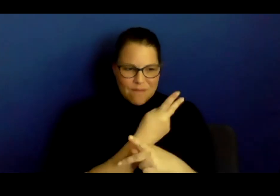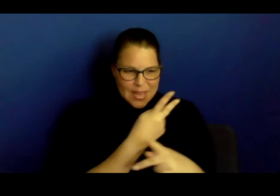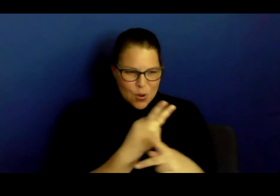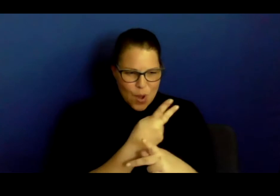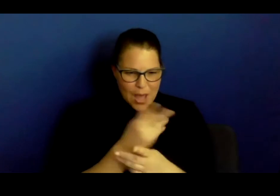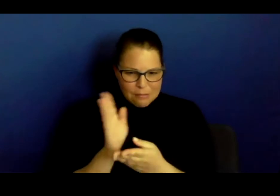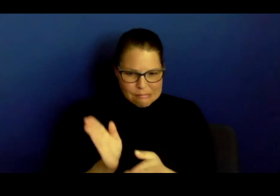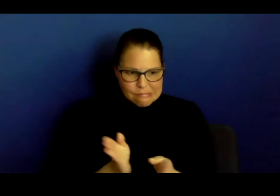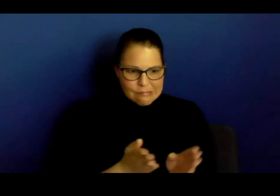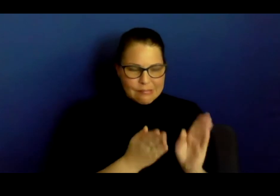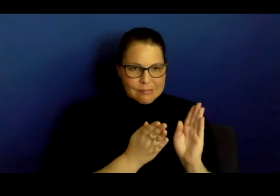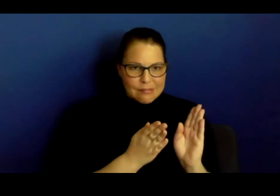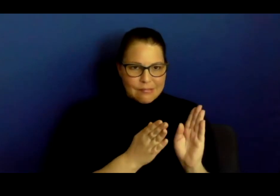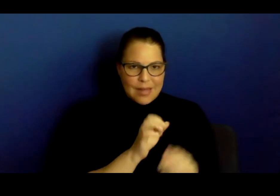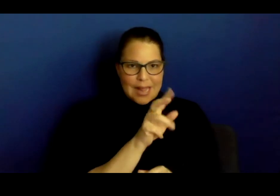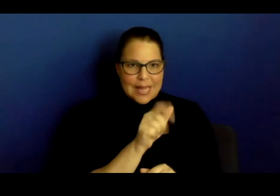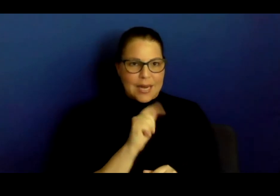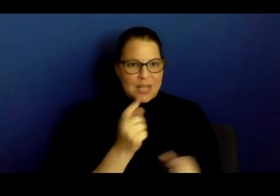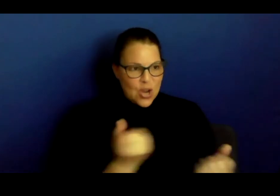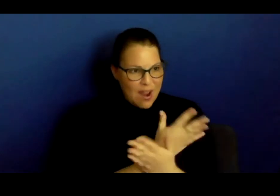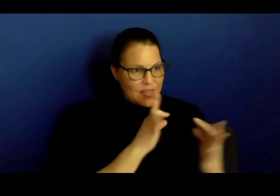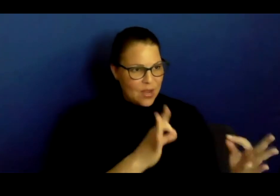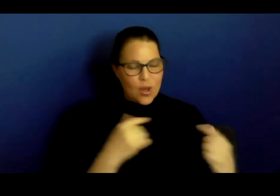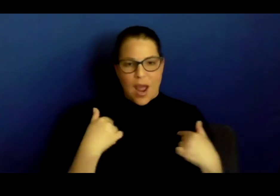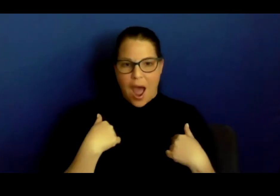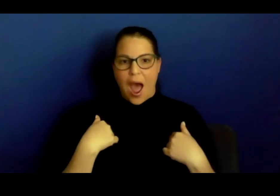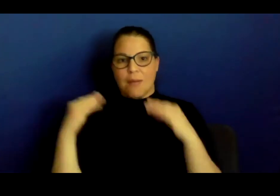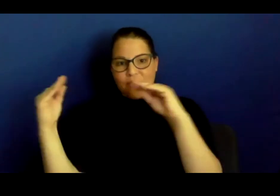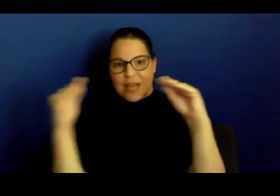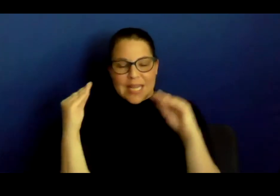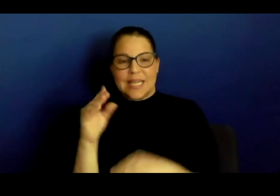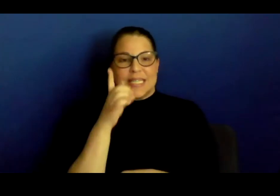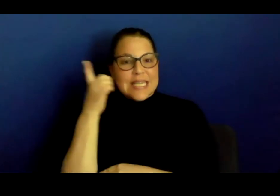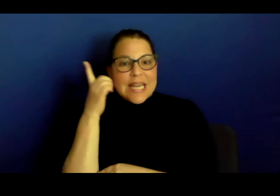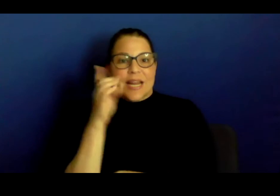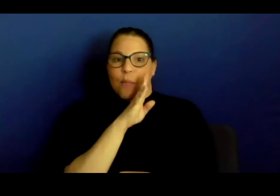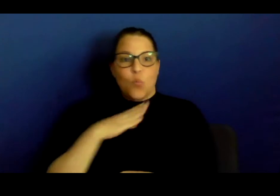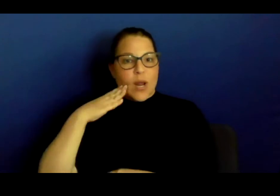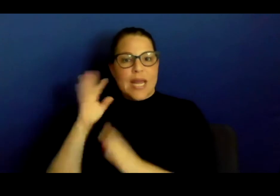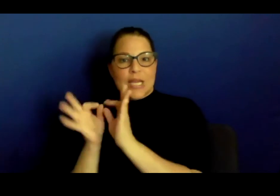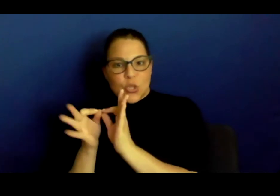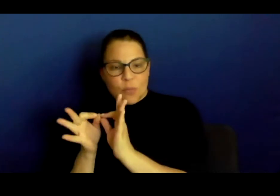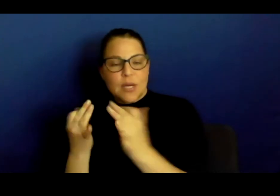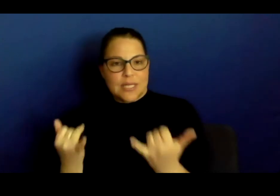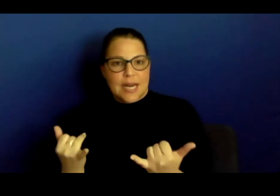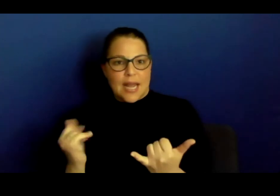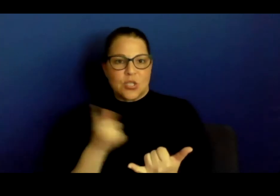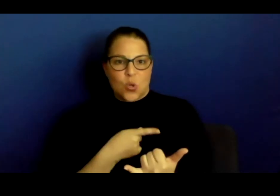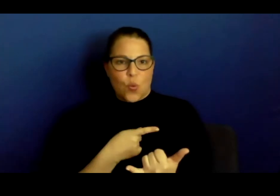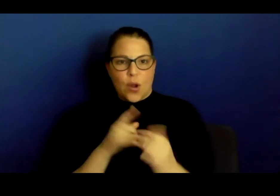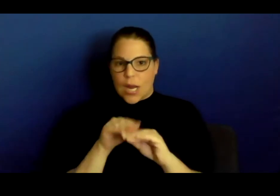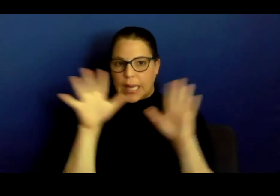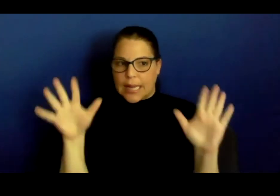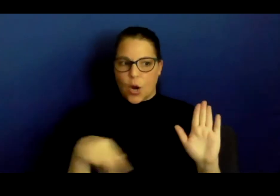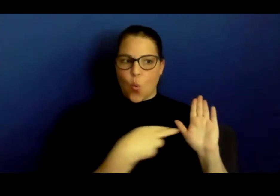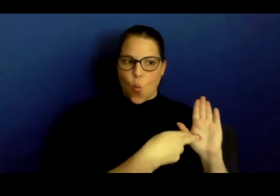Andreina is observing, making sure that you're all good. Me, I'm facilitating. Dina and Brittany, they're our interpreters for the day. So we are clear on